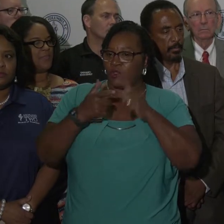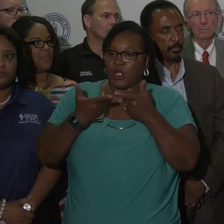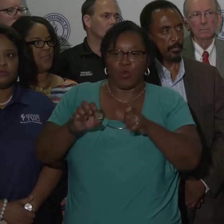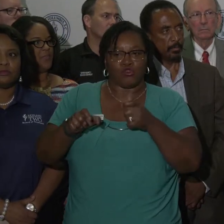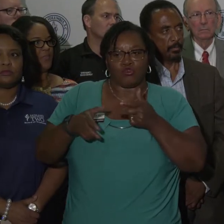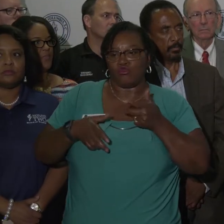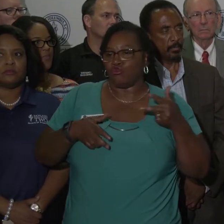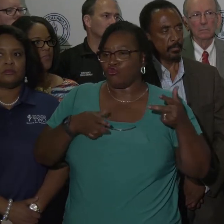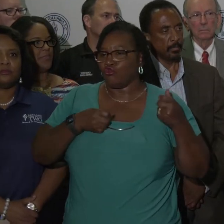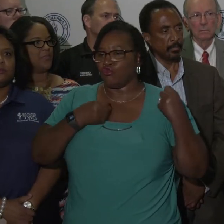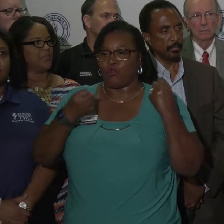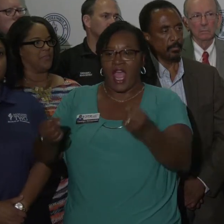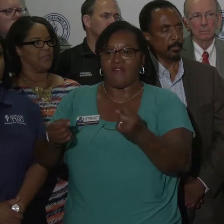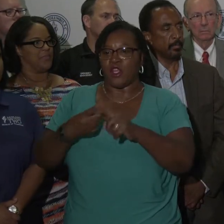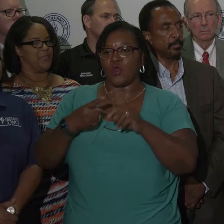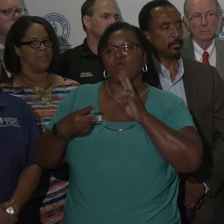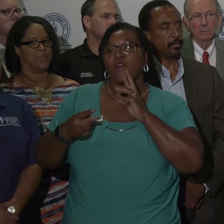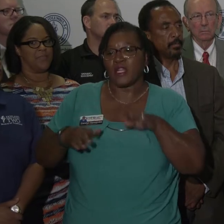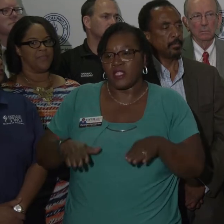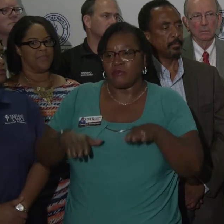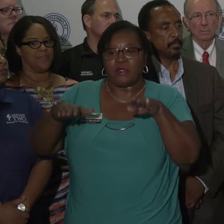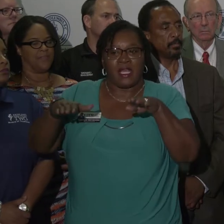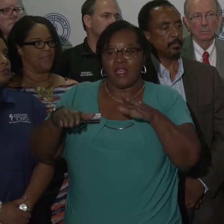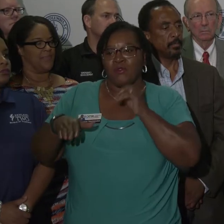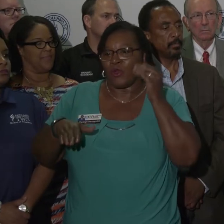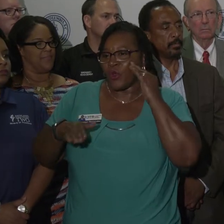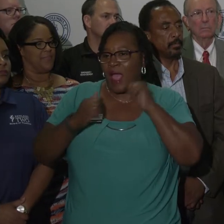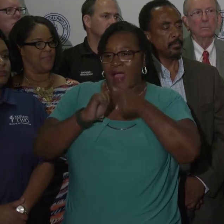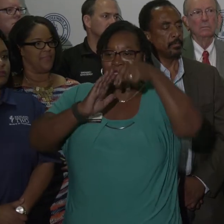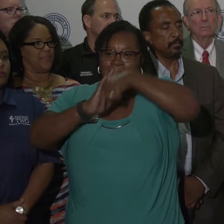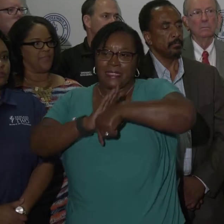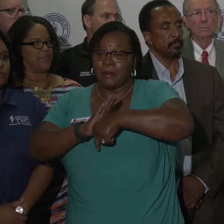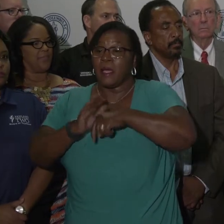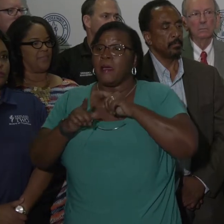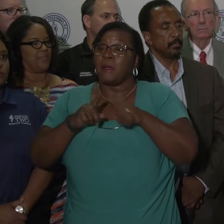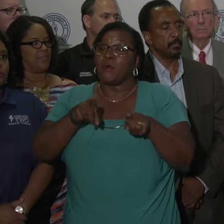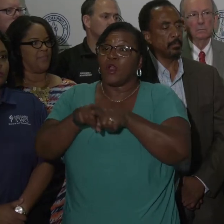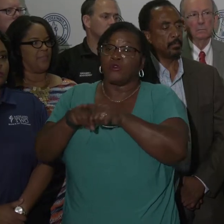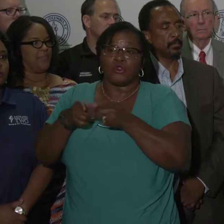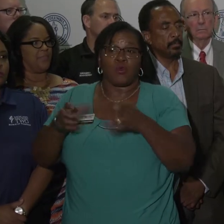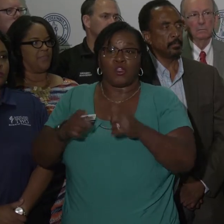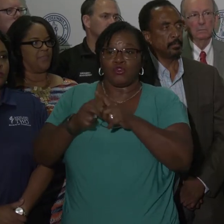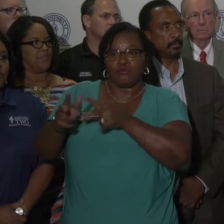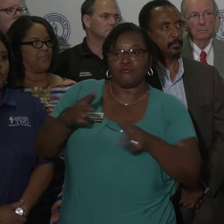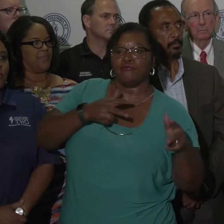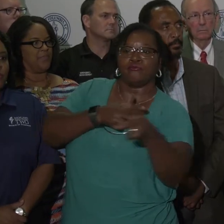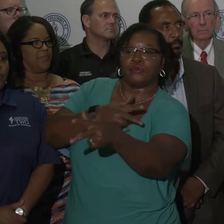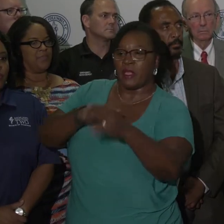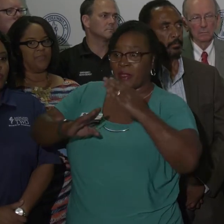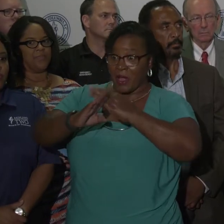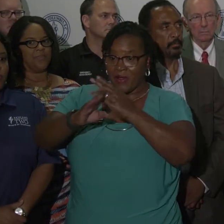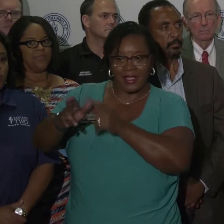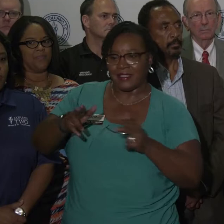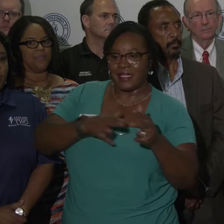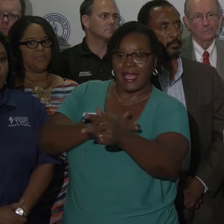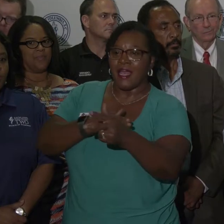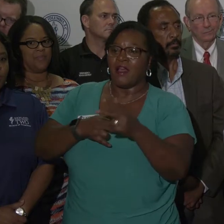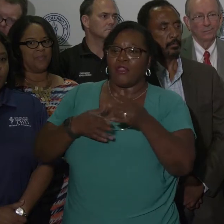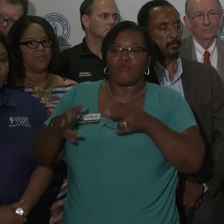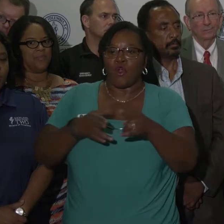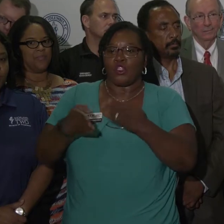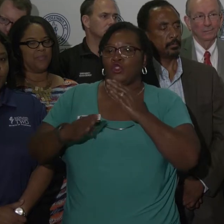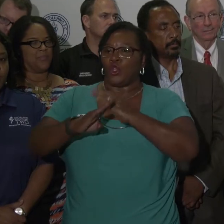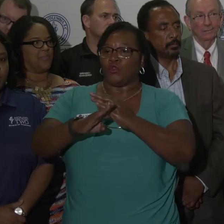you to drive in water that's over the road. Nobody ever knows how deep it is. But we also don't want you to drive around the barricades. The road's closed for a reason,